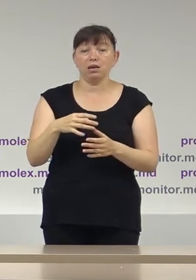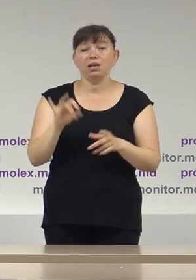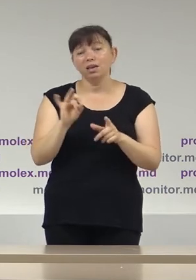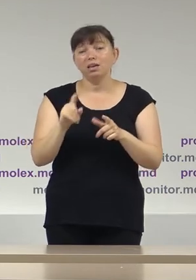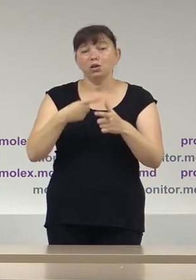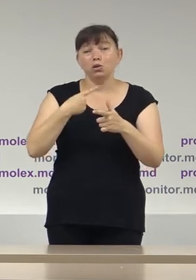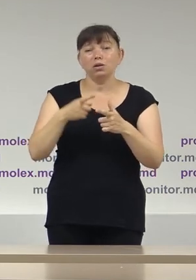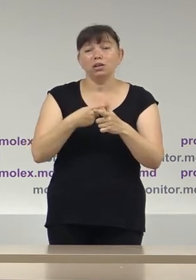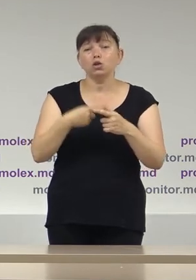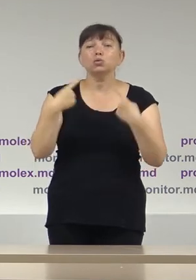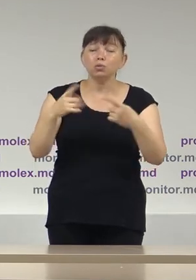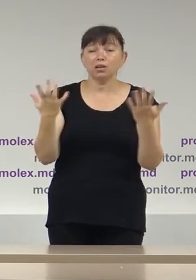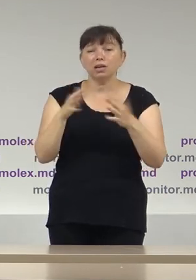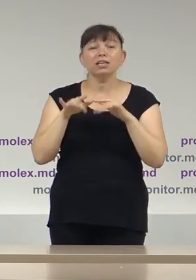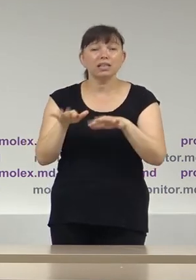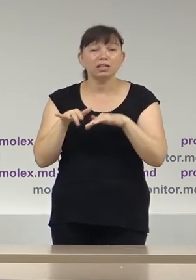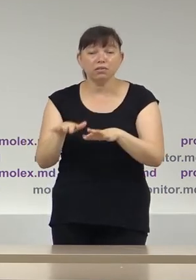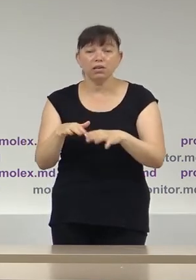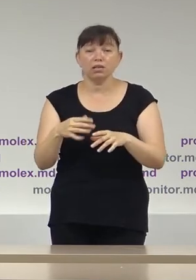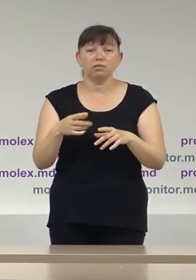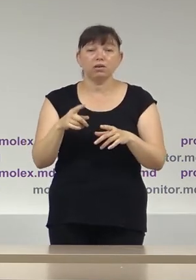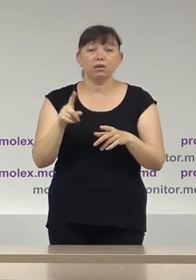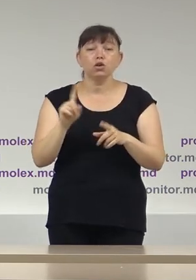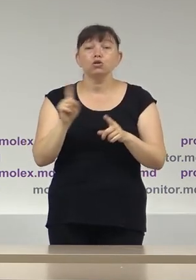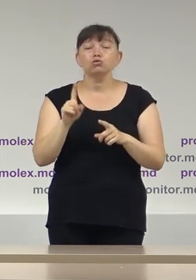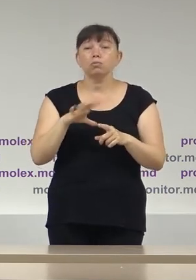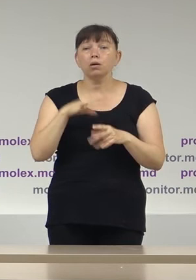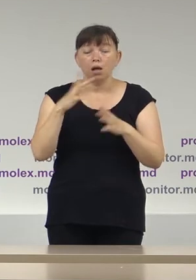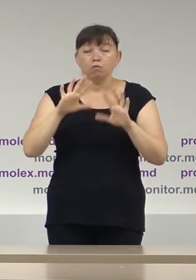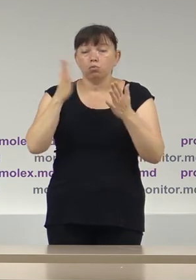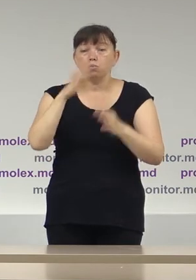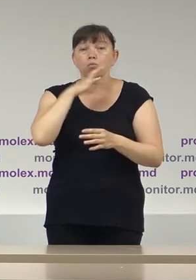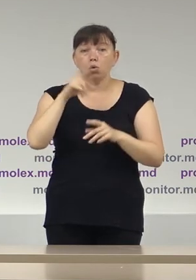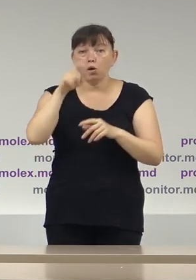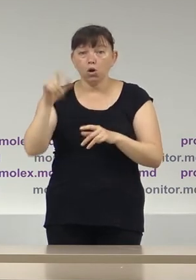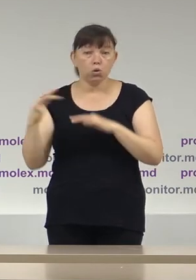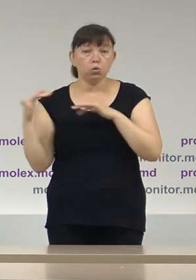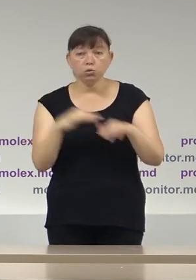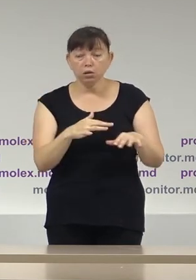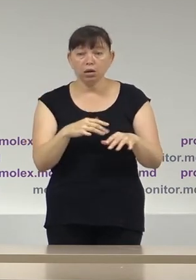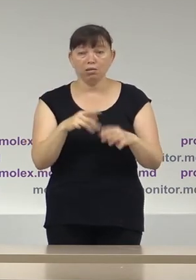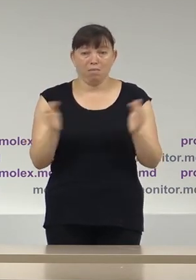premises that are allocated for the voting procedure or for